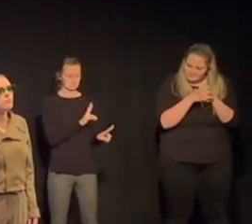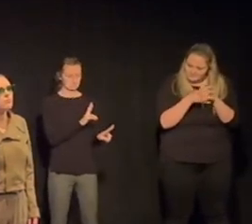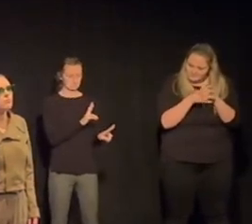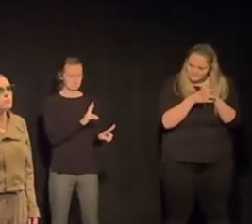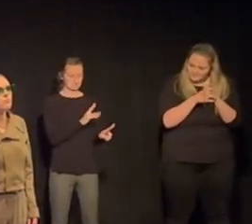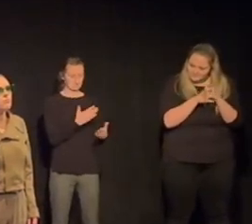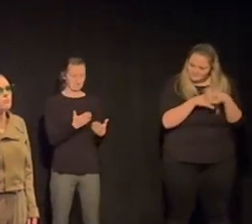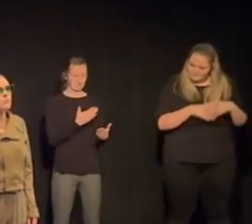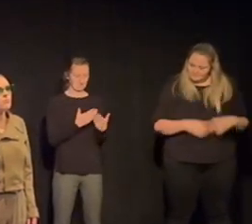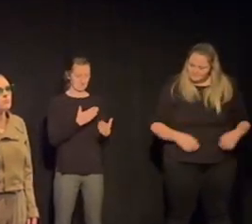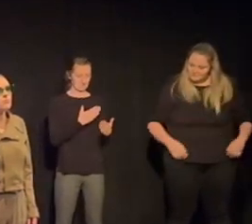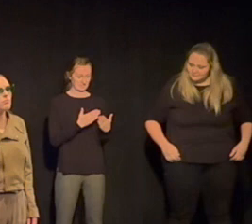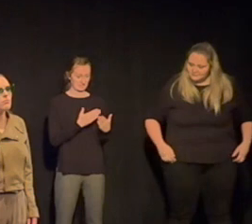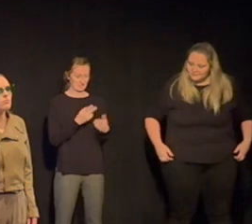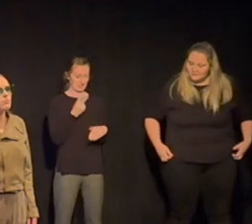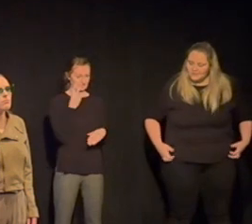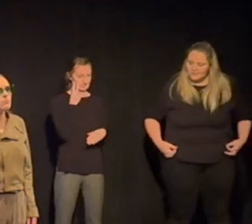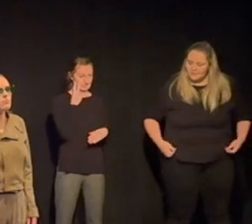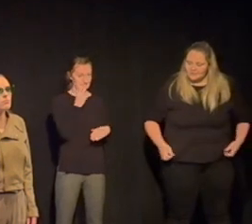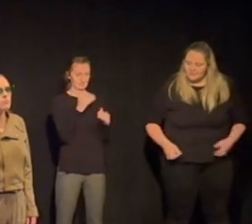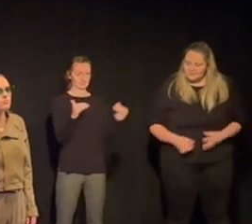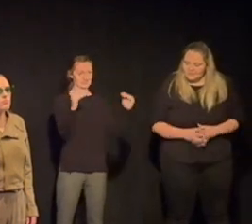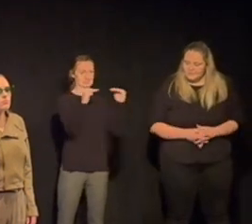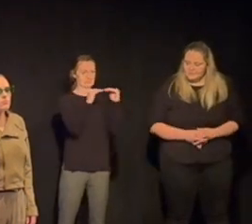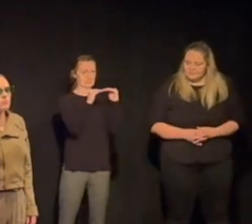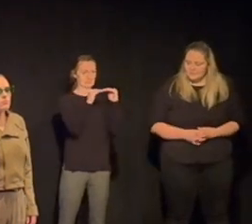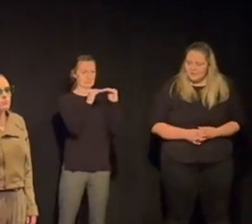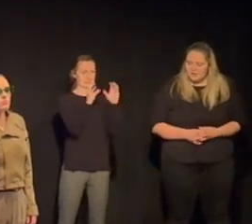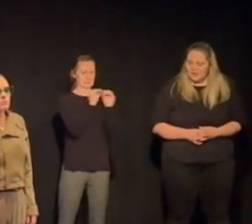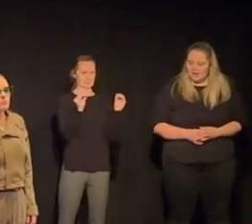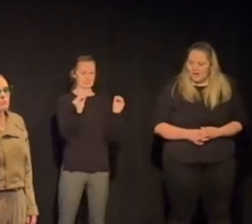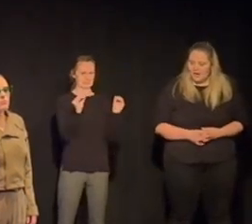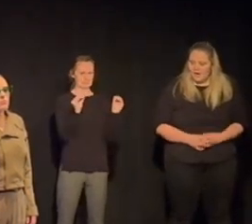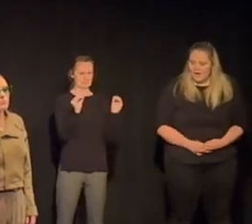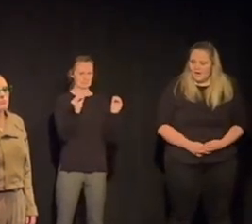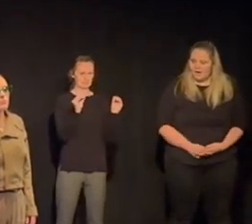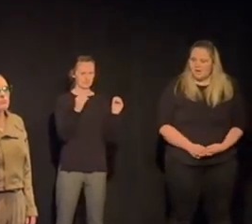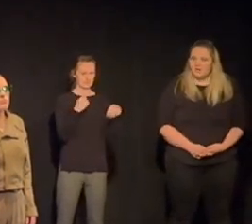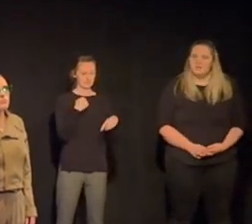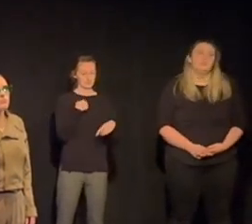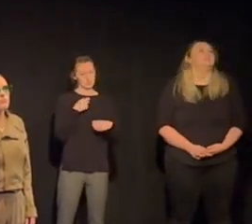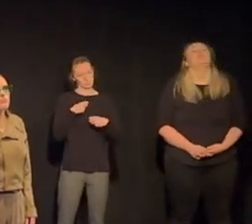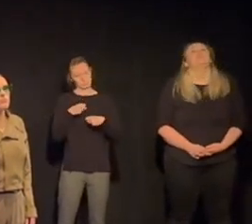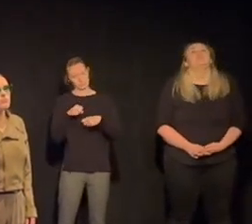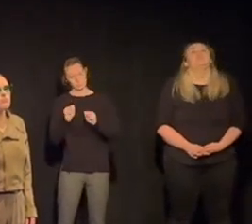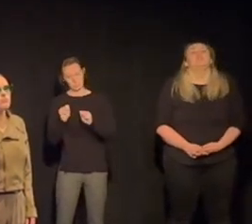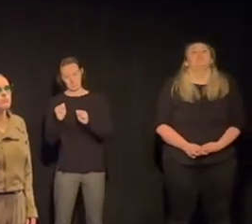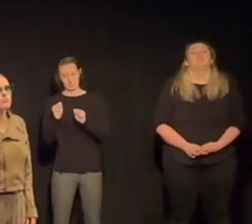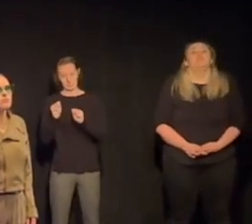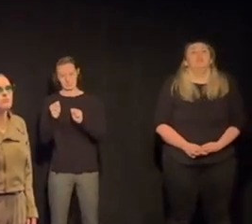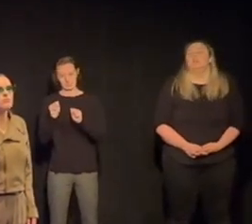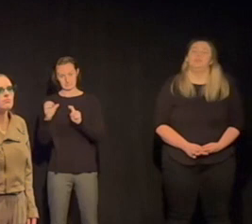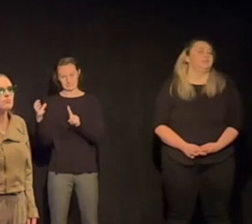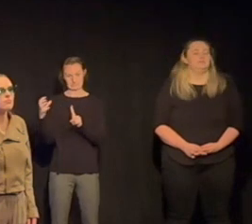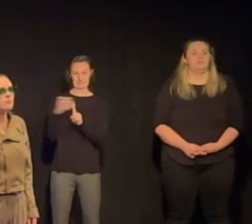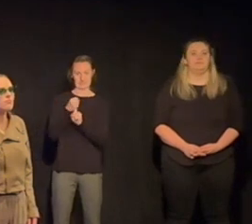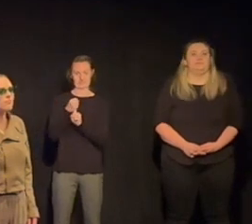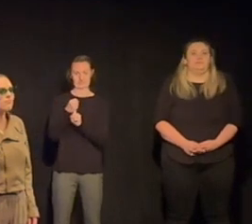didn't see eye to eye. And he tried to eat me on multiple